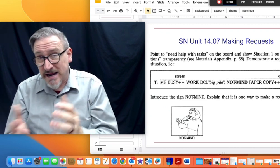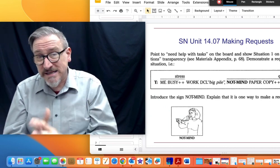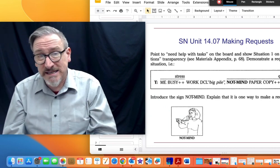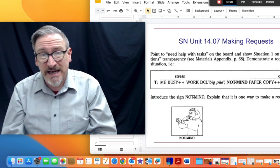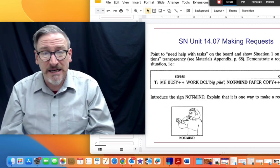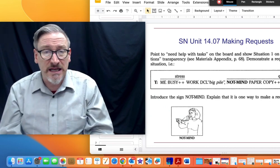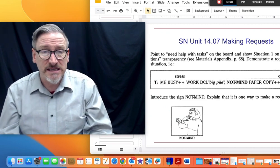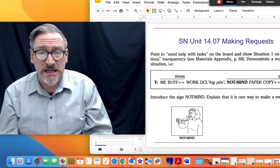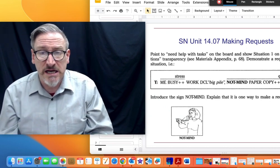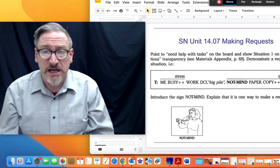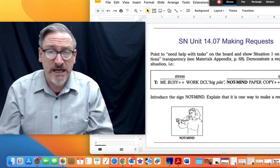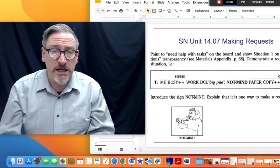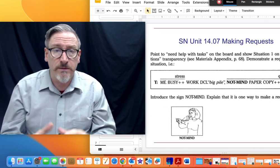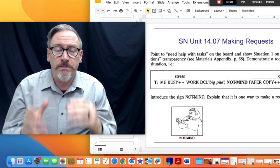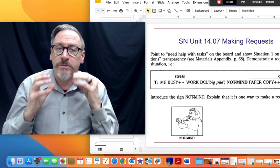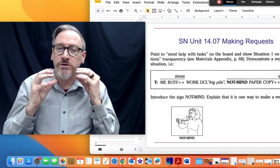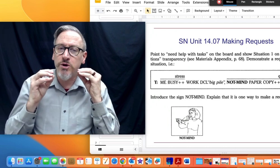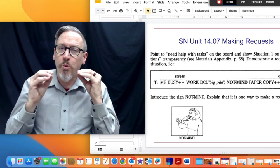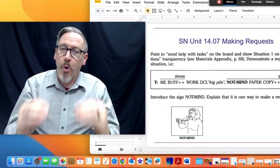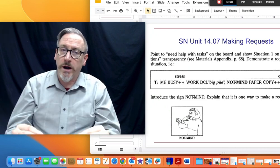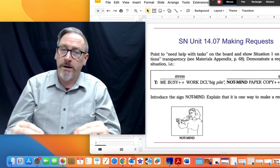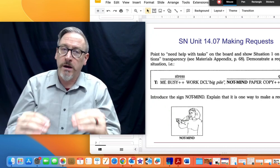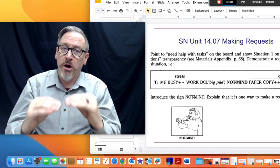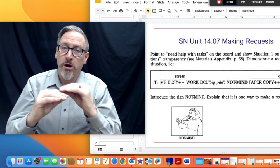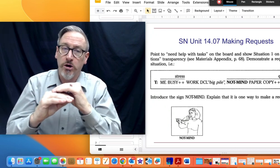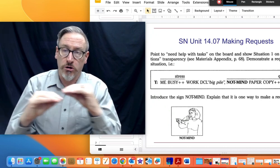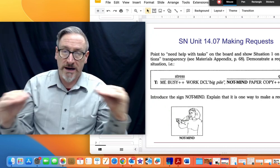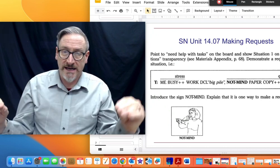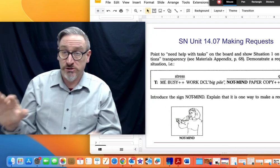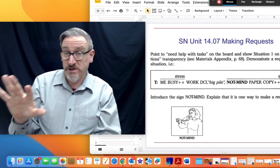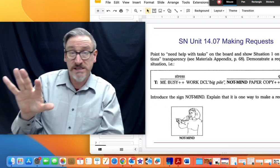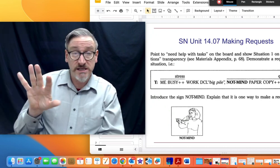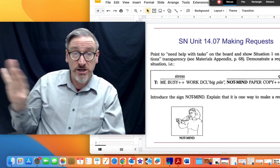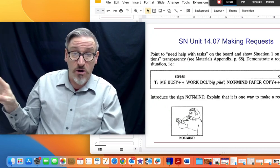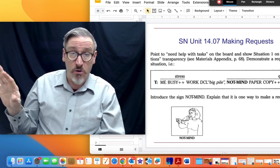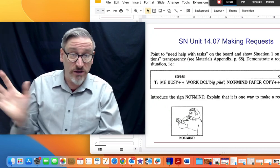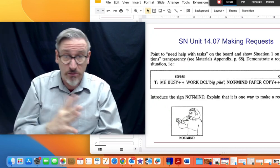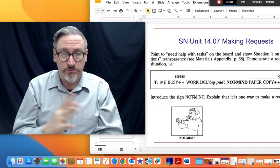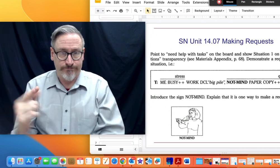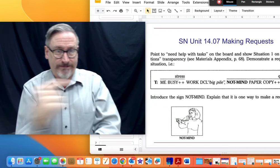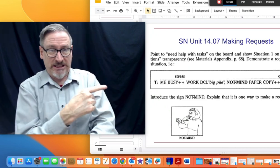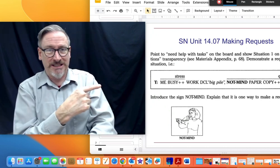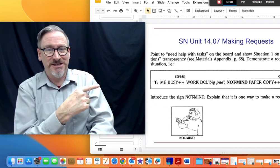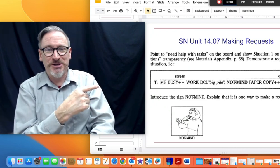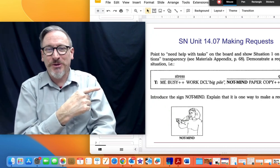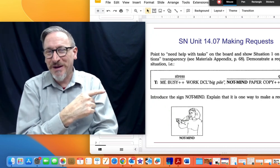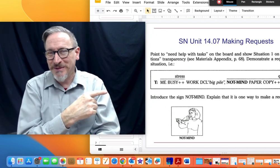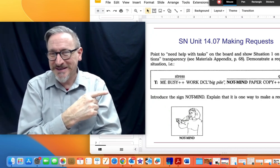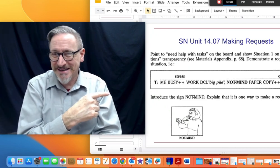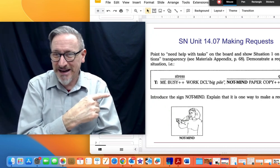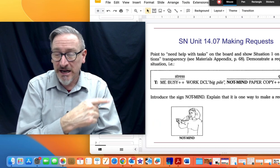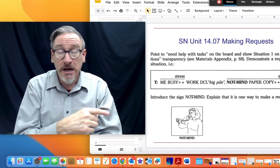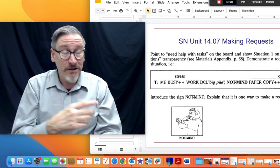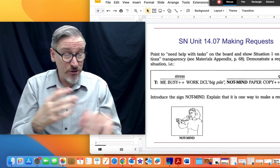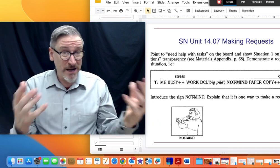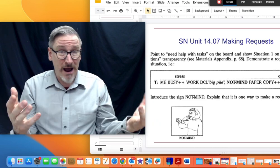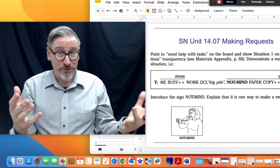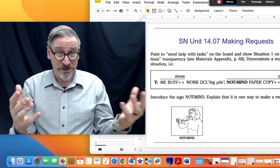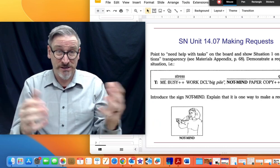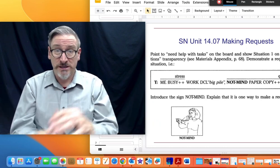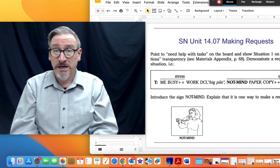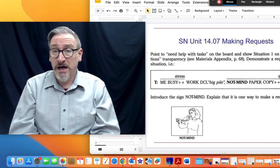and as I say in class a lot, like there's no one correct answer. This isn't the only way we would sign it. There are